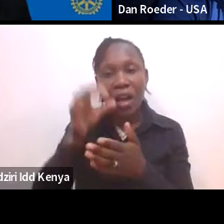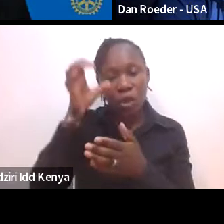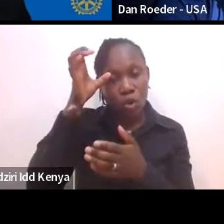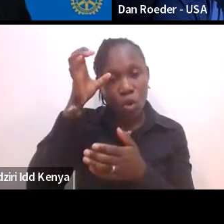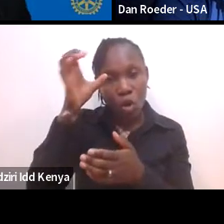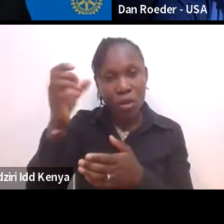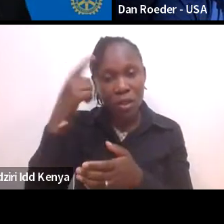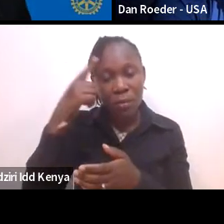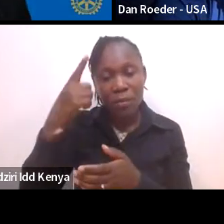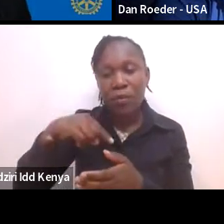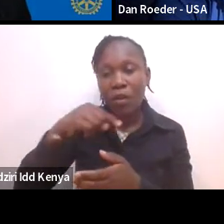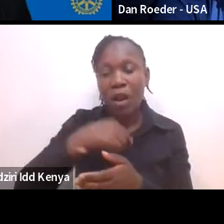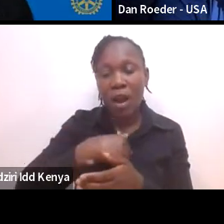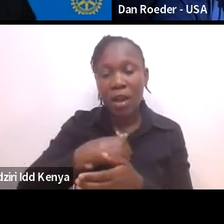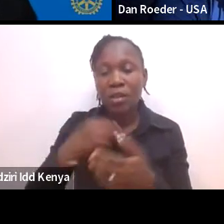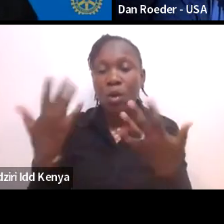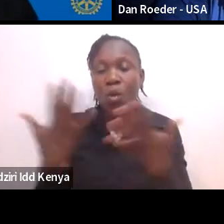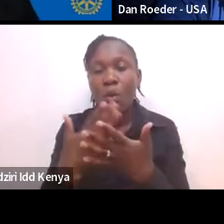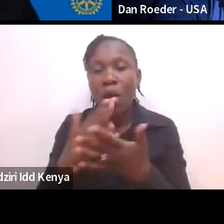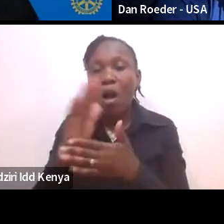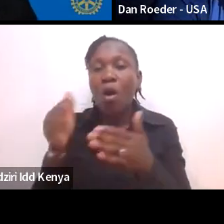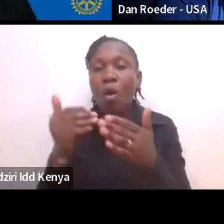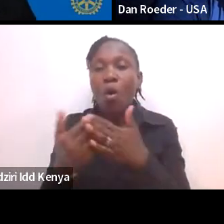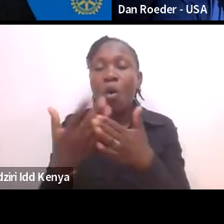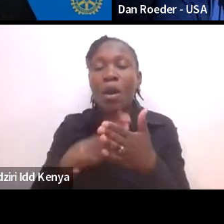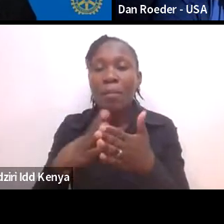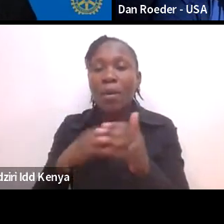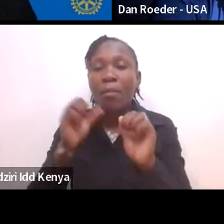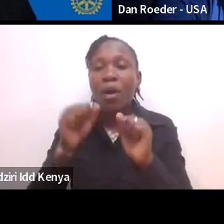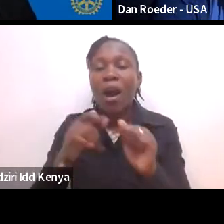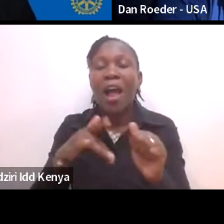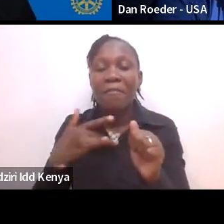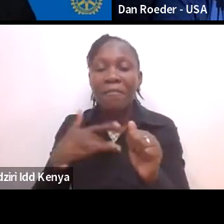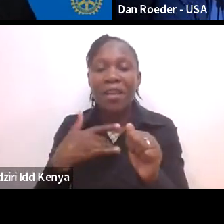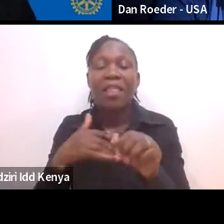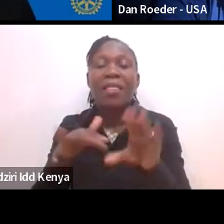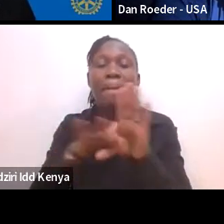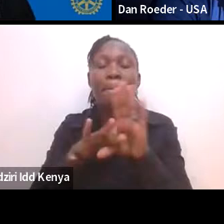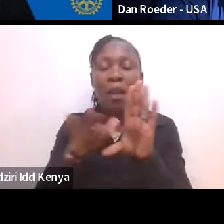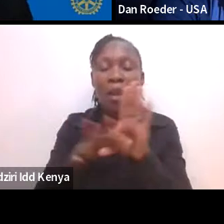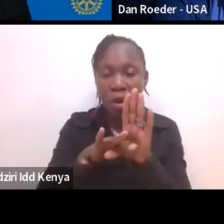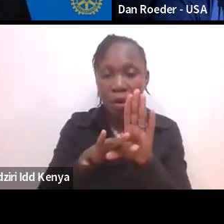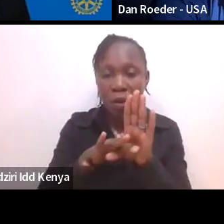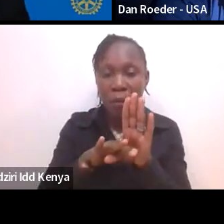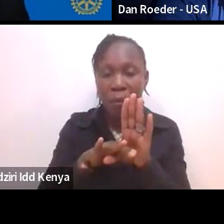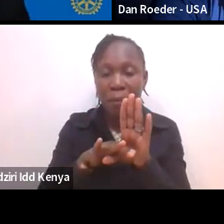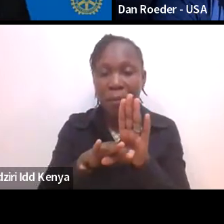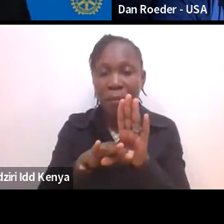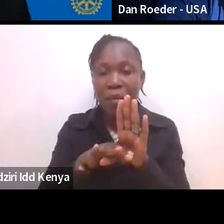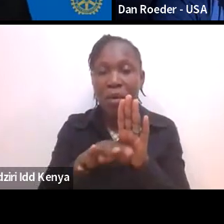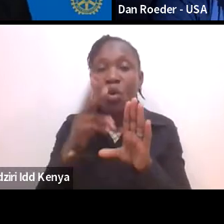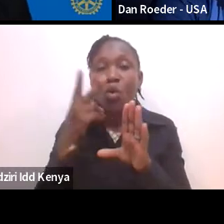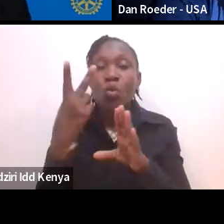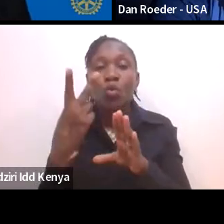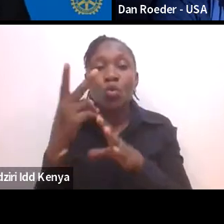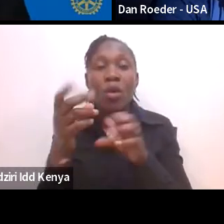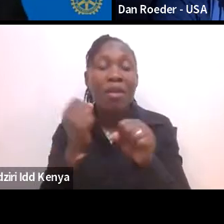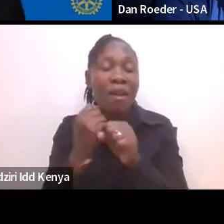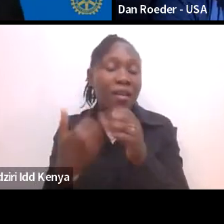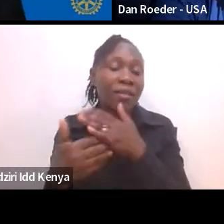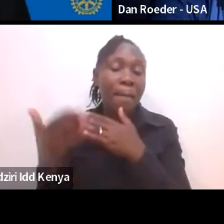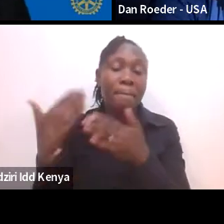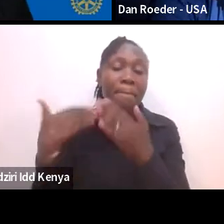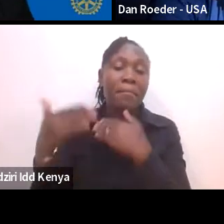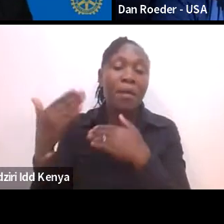a state where everybody has that sense of belonging that led to this. 2 years ago, our club